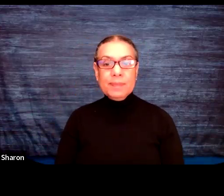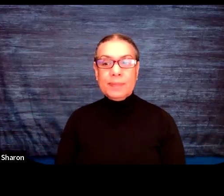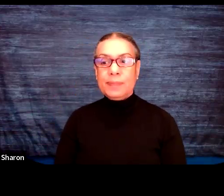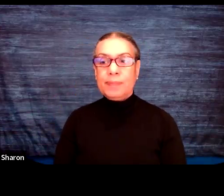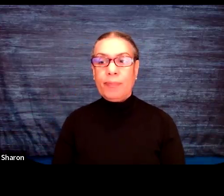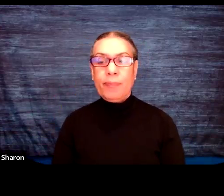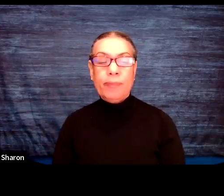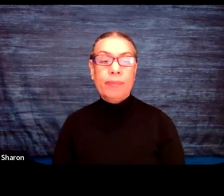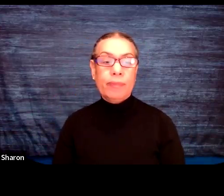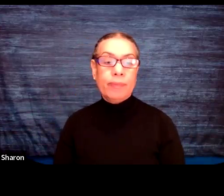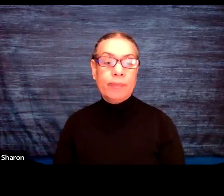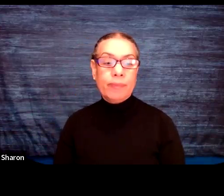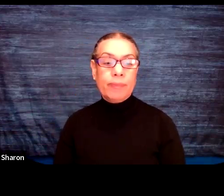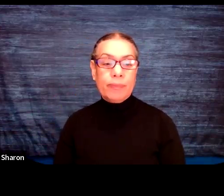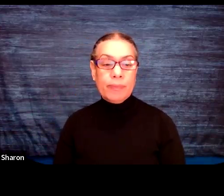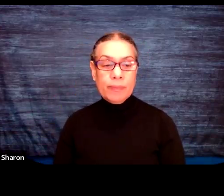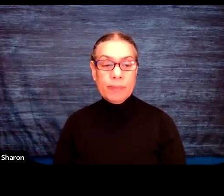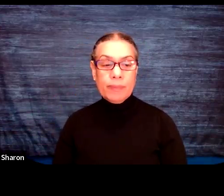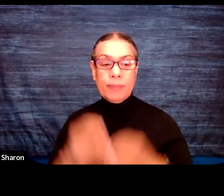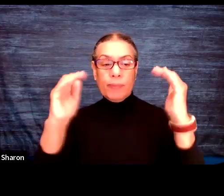Next speaker is Willie Broderick.